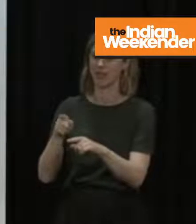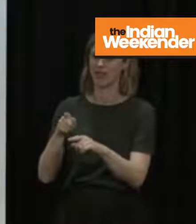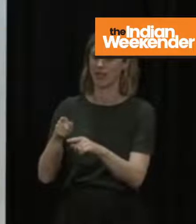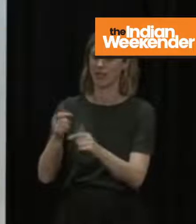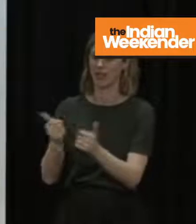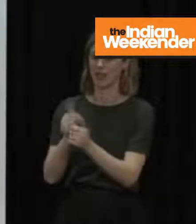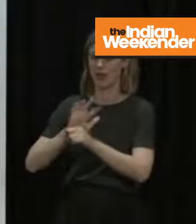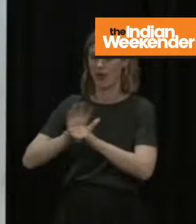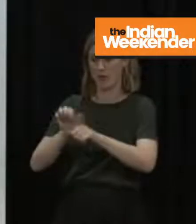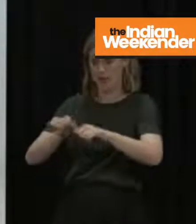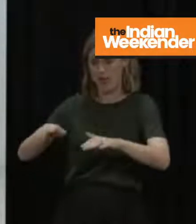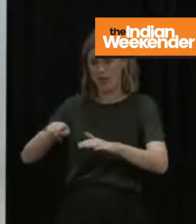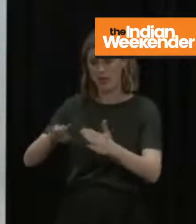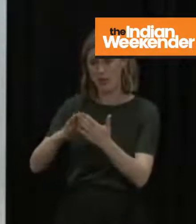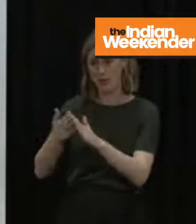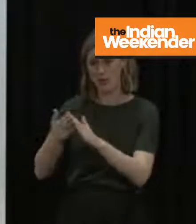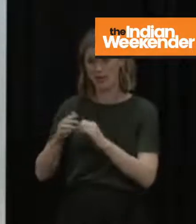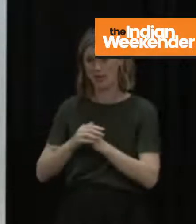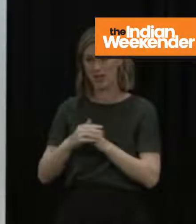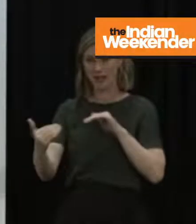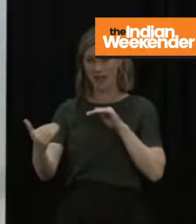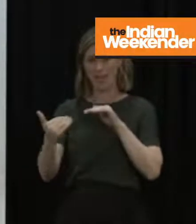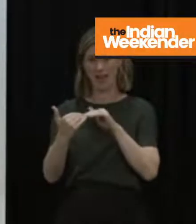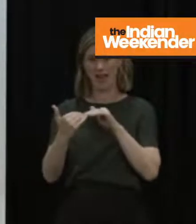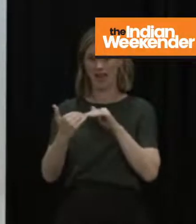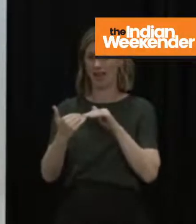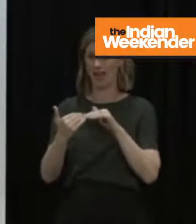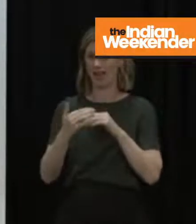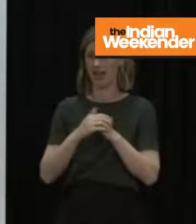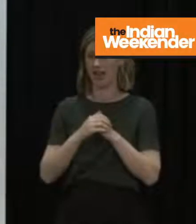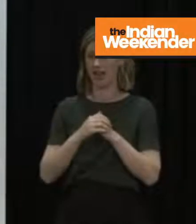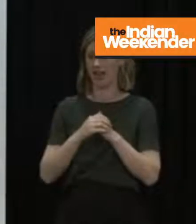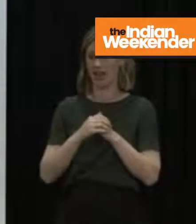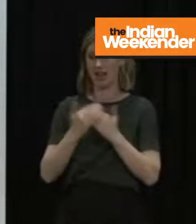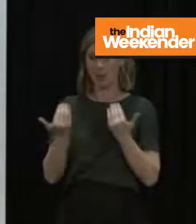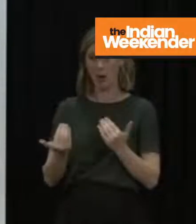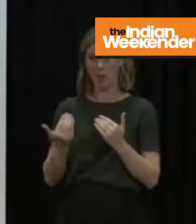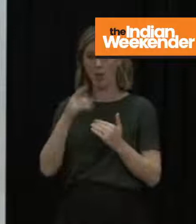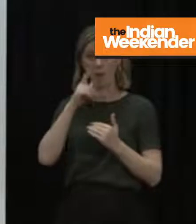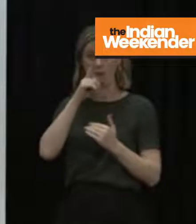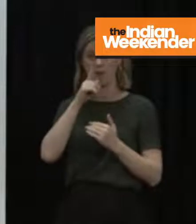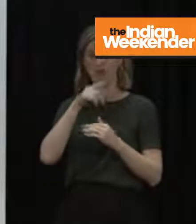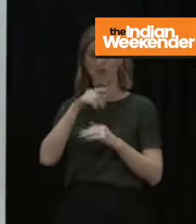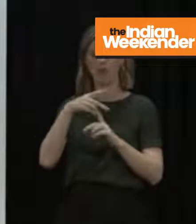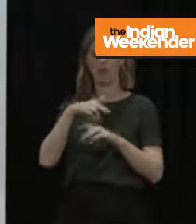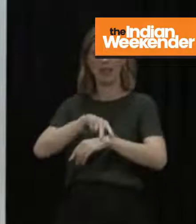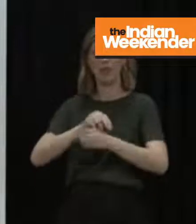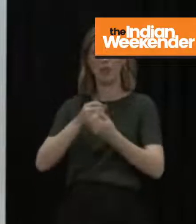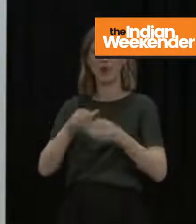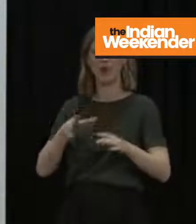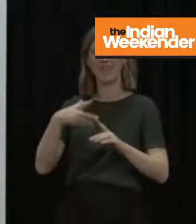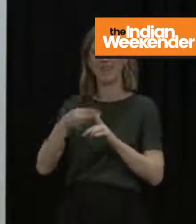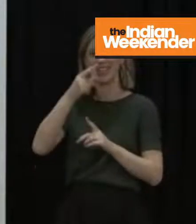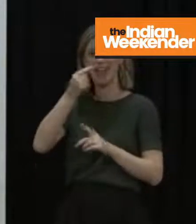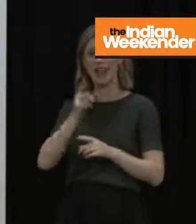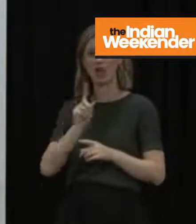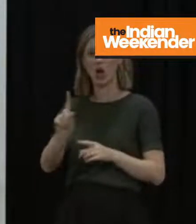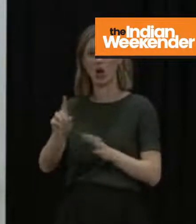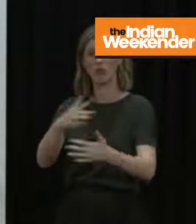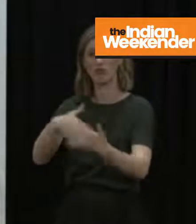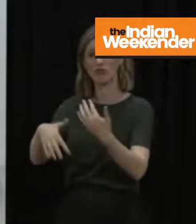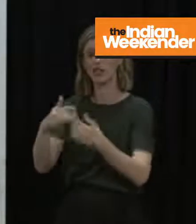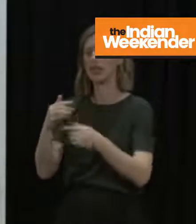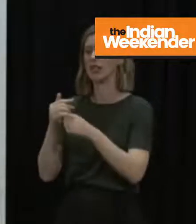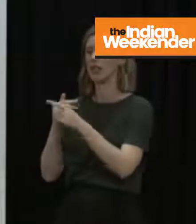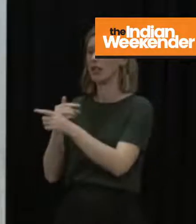outbreak, is it fair on them that, as we speak, unvaccinated officers can engage with them? Well, again, this has been a